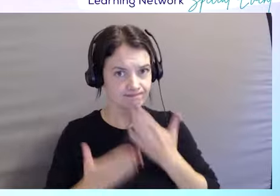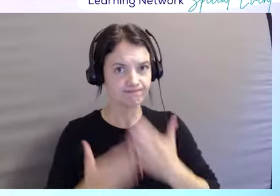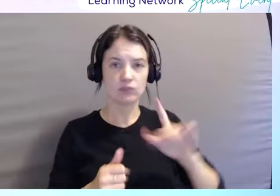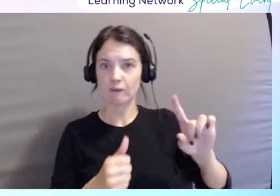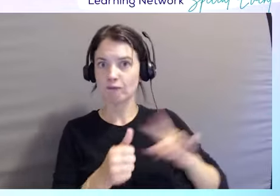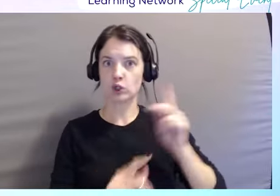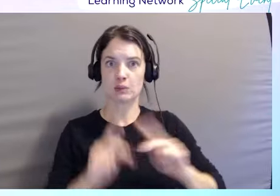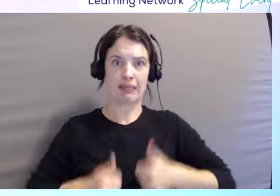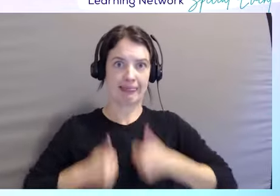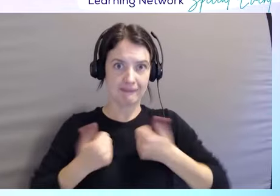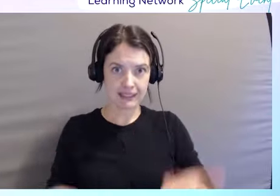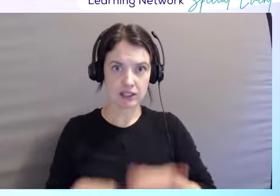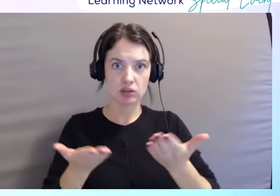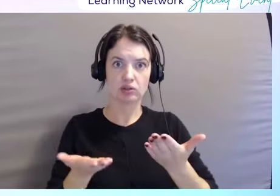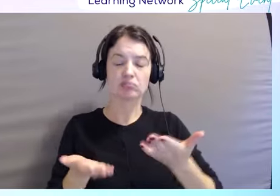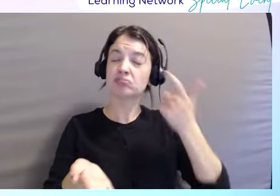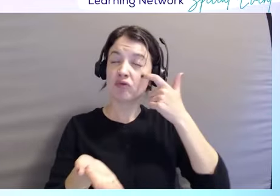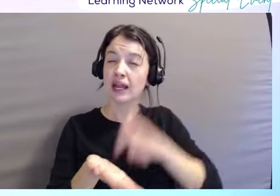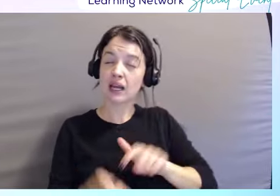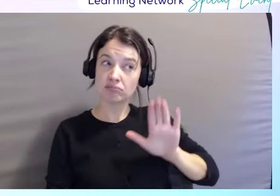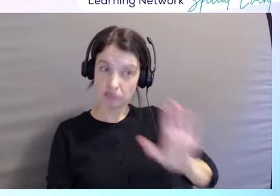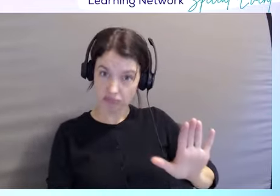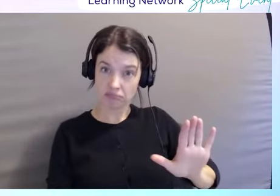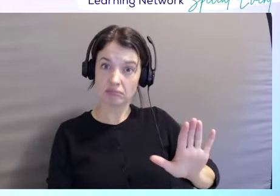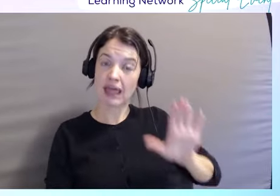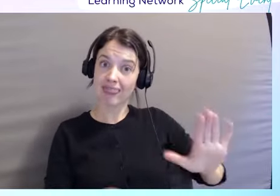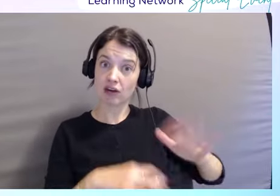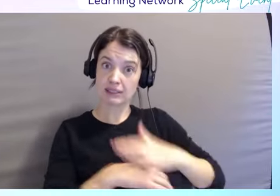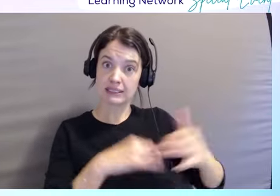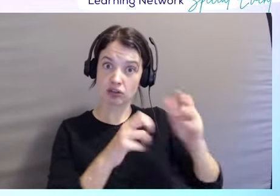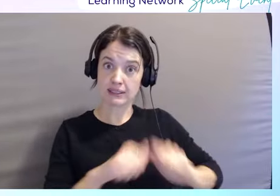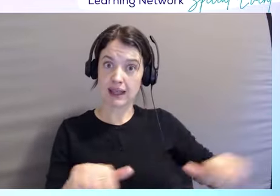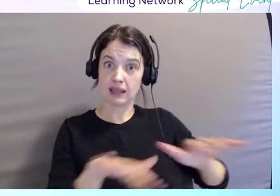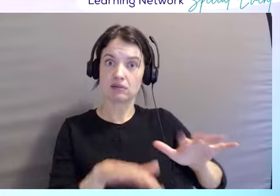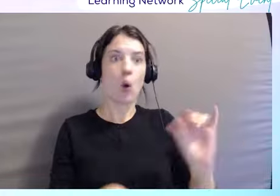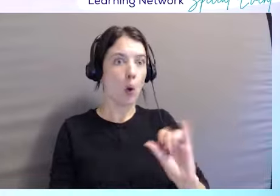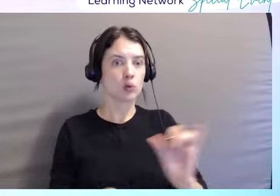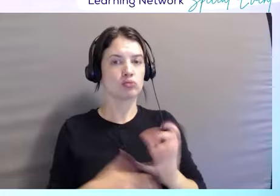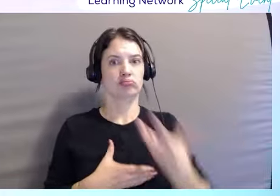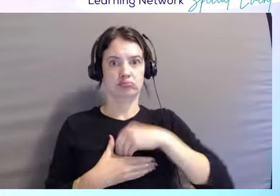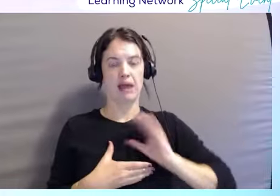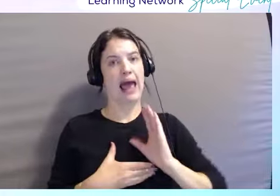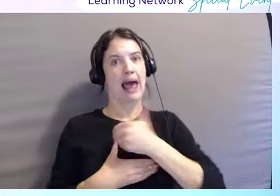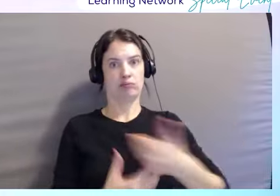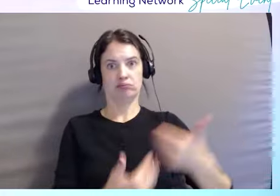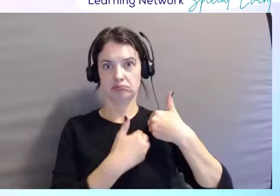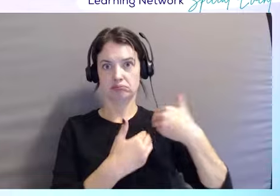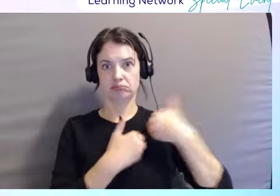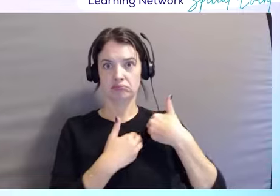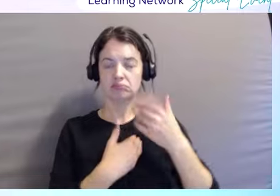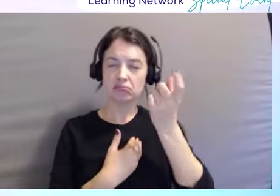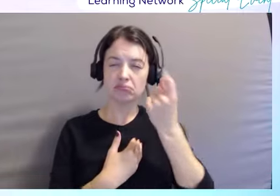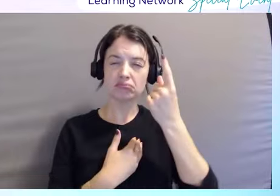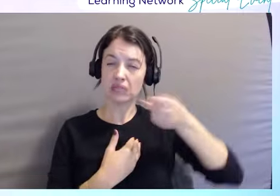that an acknowledgement of Indigenous land and sovereignty comes with the responsibility to understand the history and